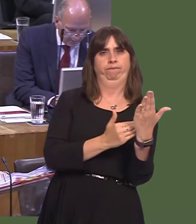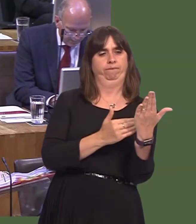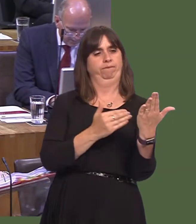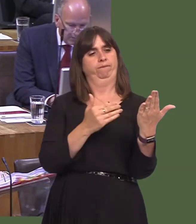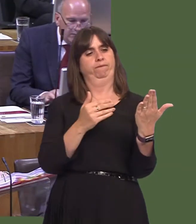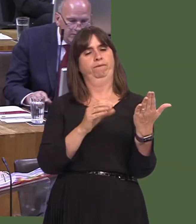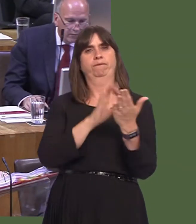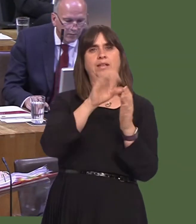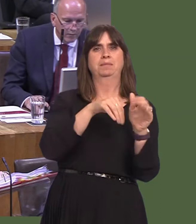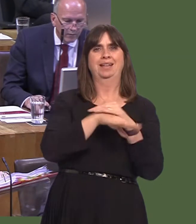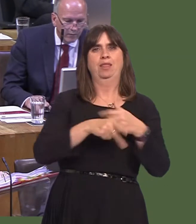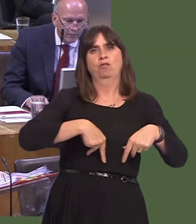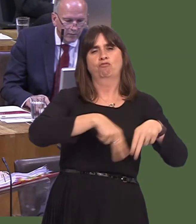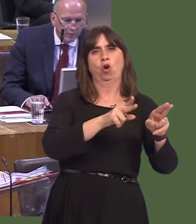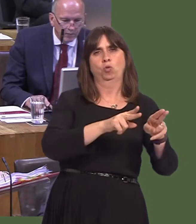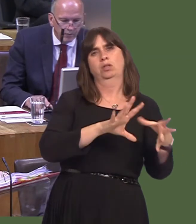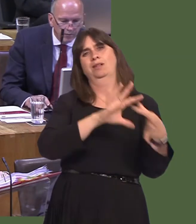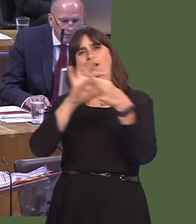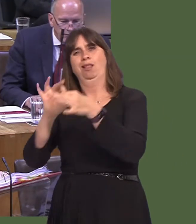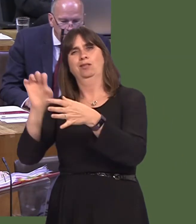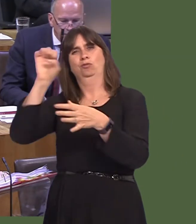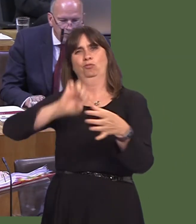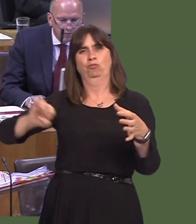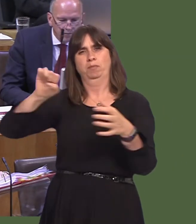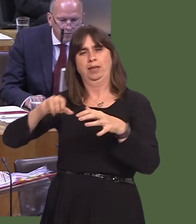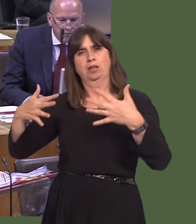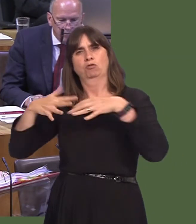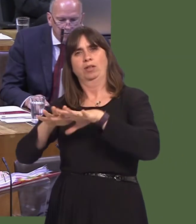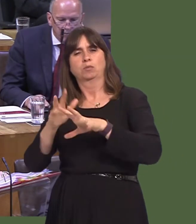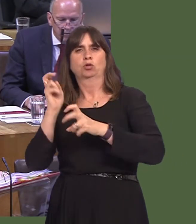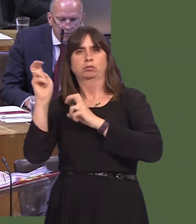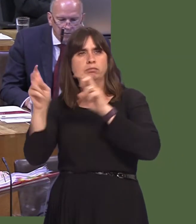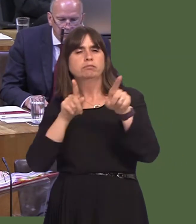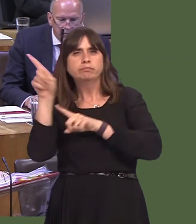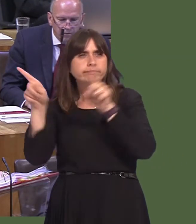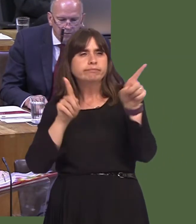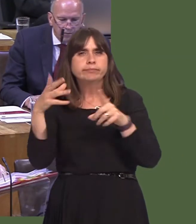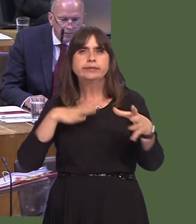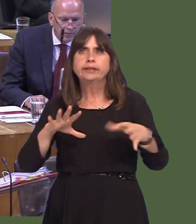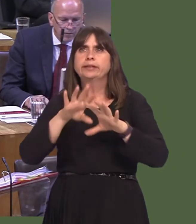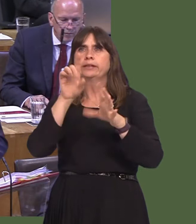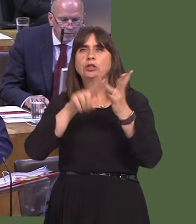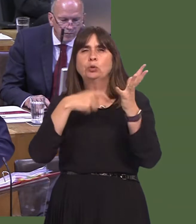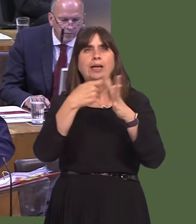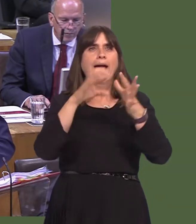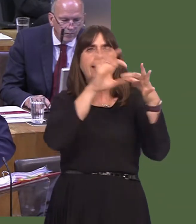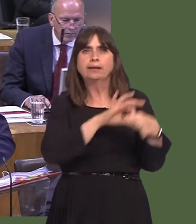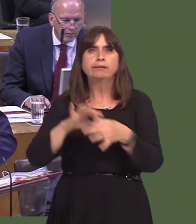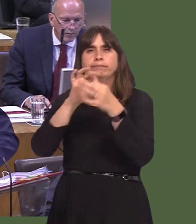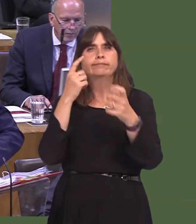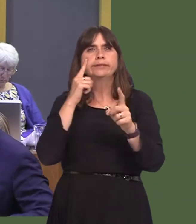UK Government to invest in our 10T rail network demonstrates the importance we place on good transport connectivity with the rest of the UK and